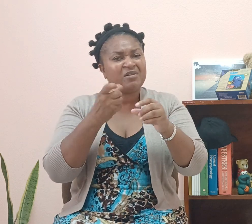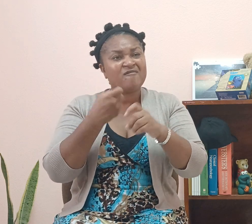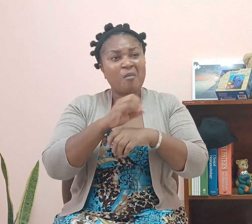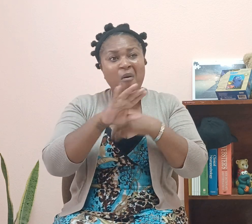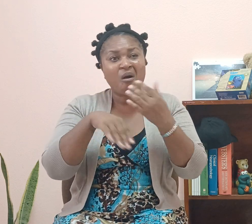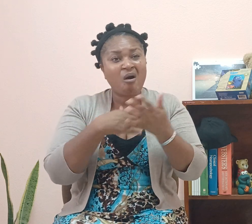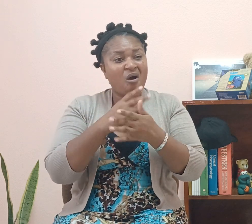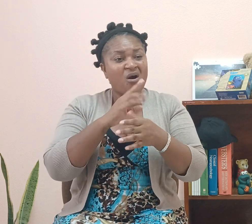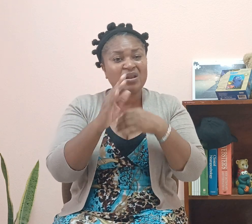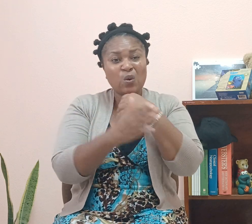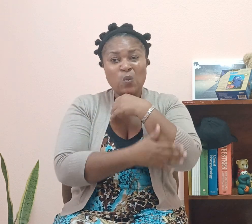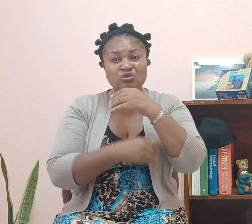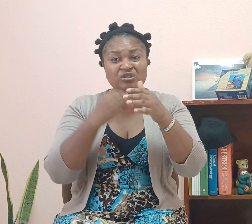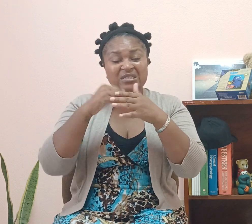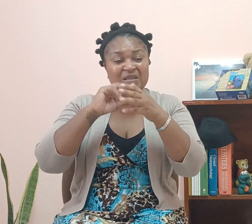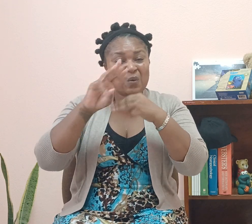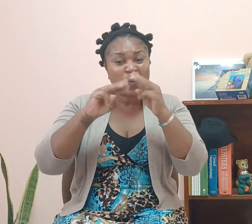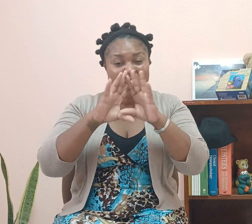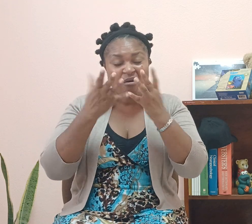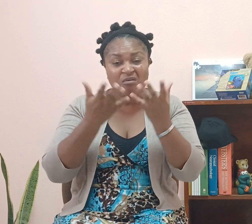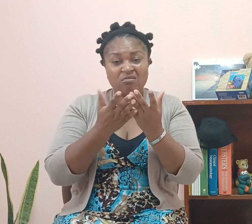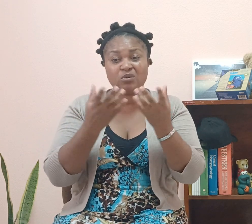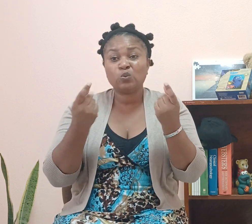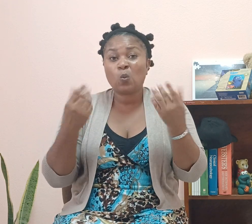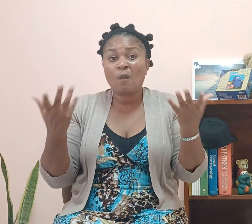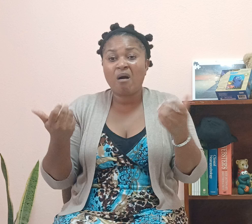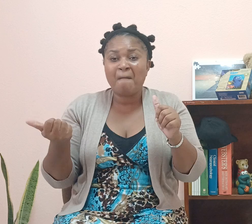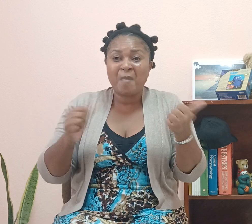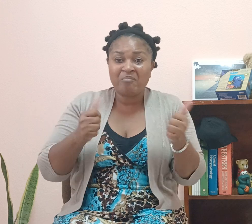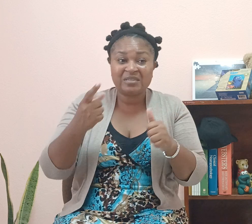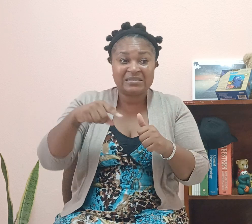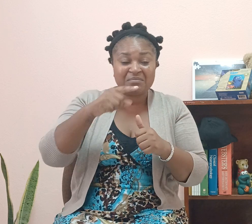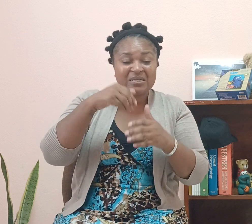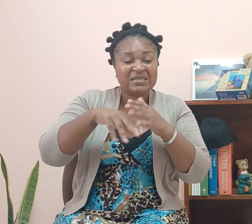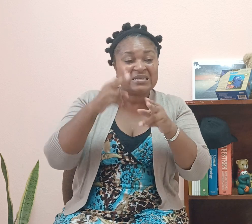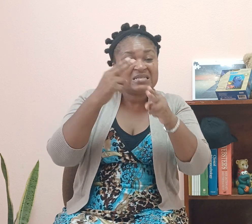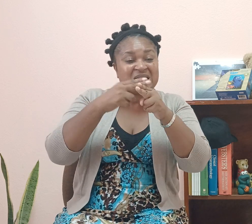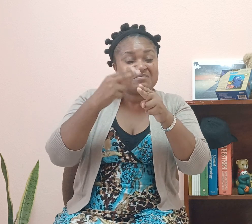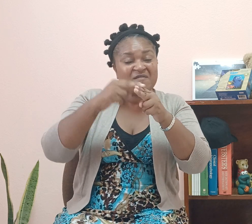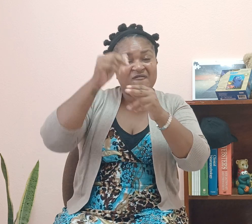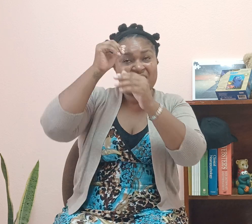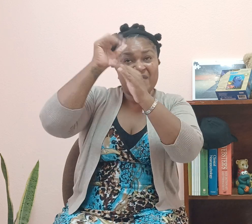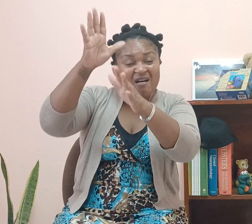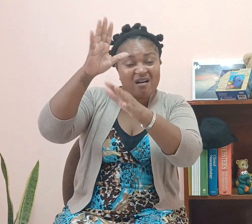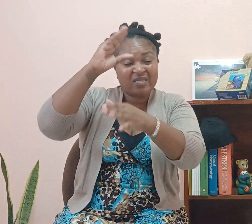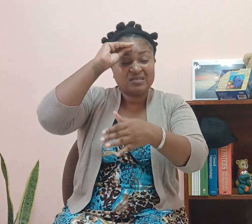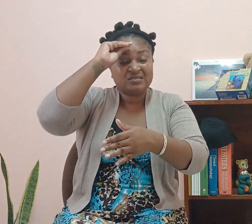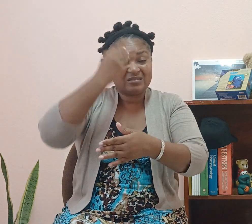the name of the Father and of the Son and of the Holy Spirit.